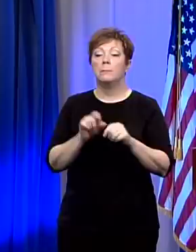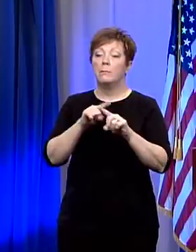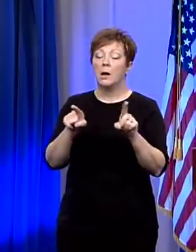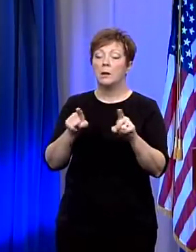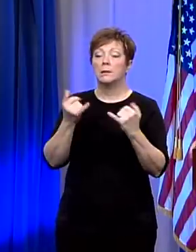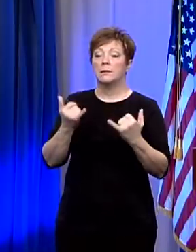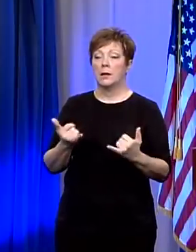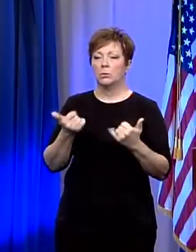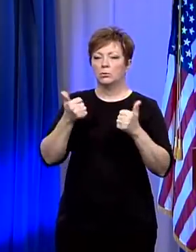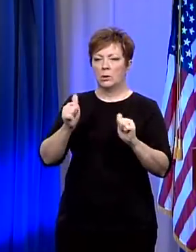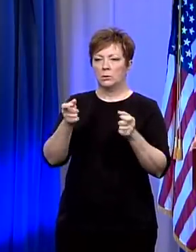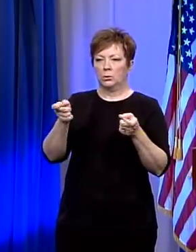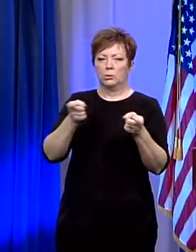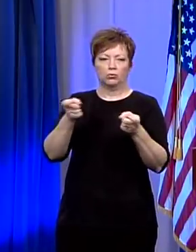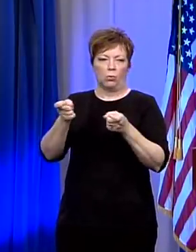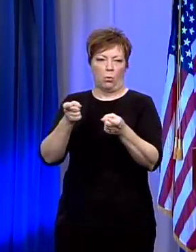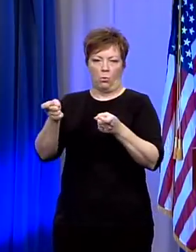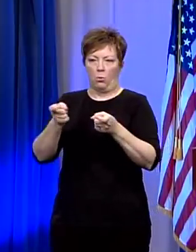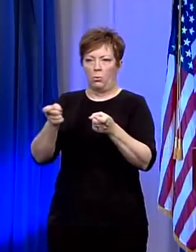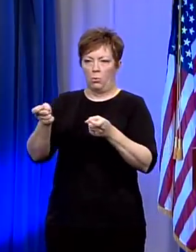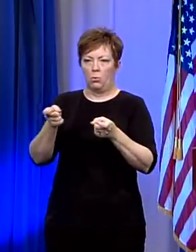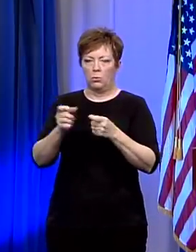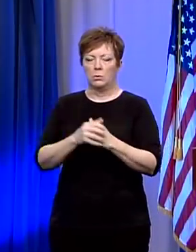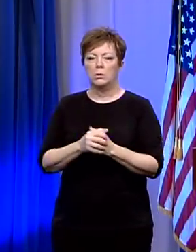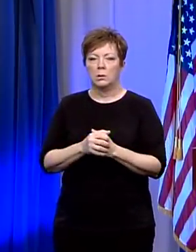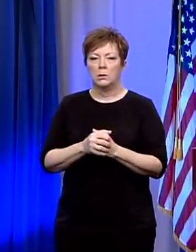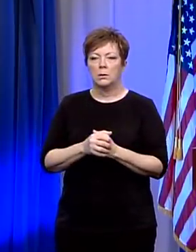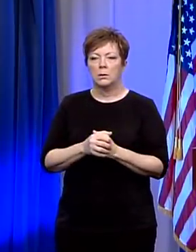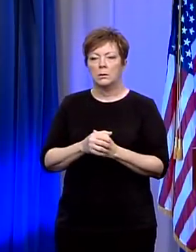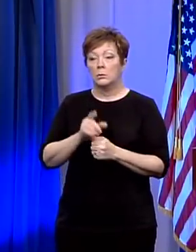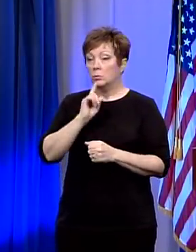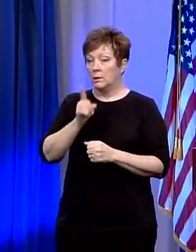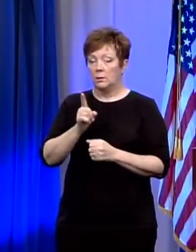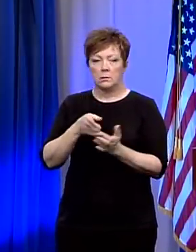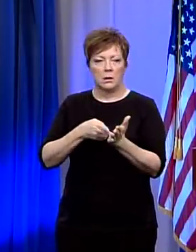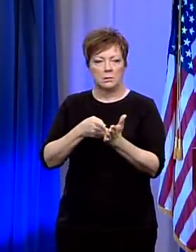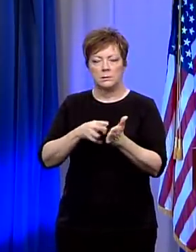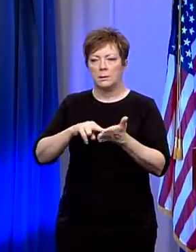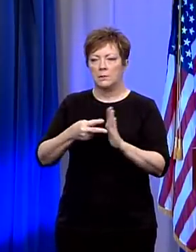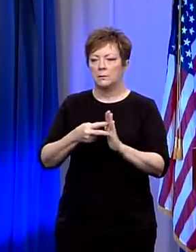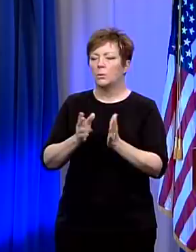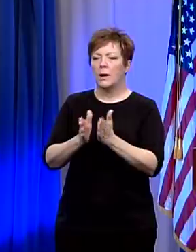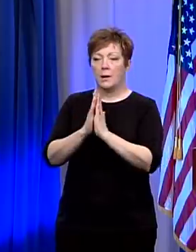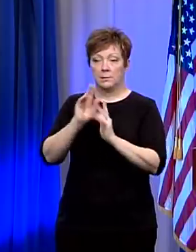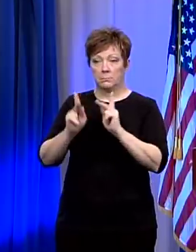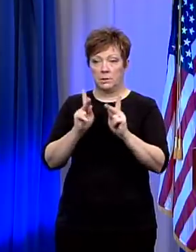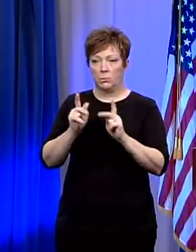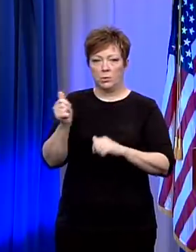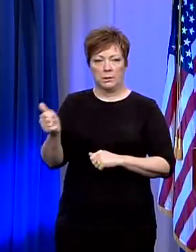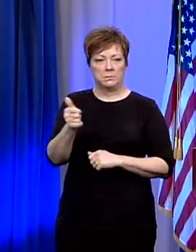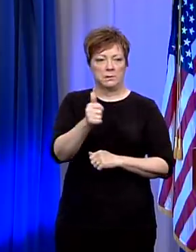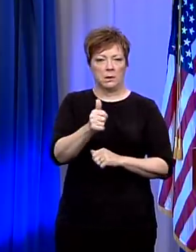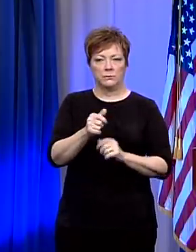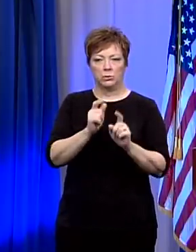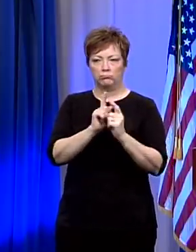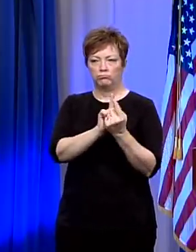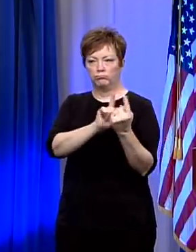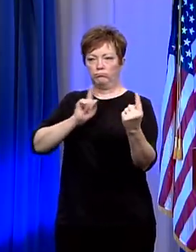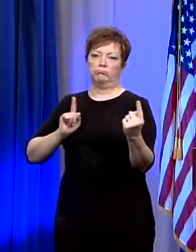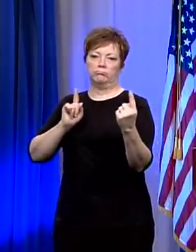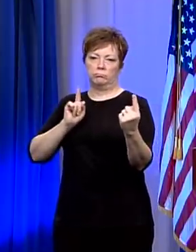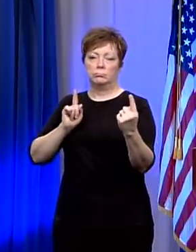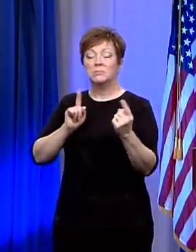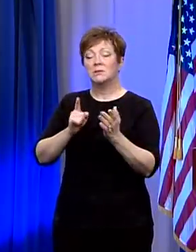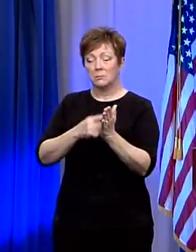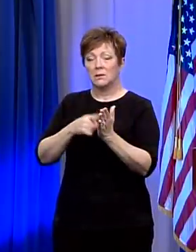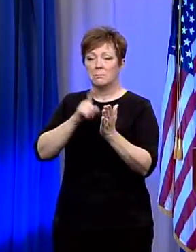what we would call mitigation. And what we mean by mitigation honestly means asking people to social distance and requiring it in